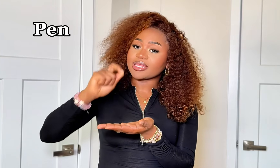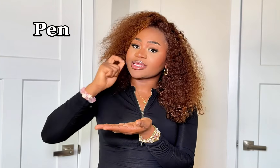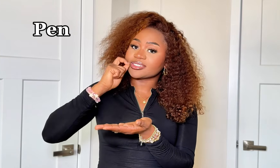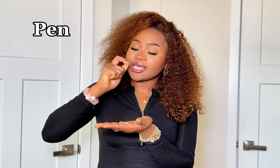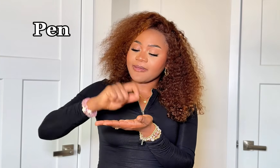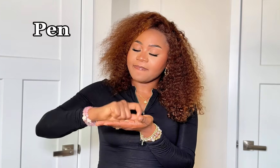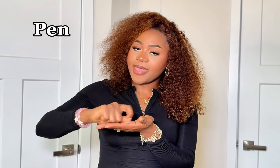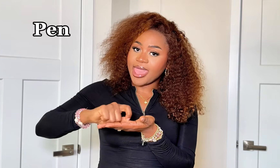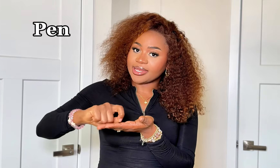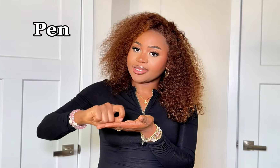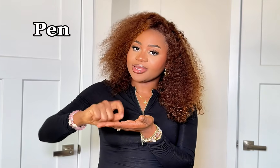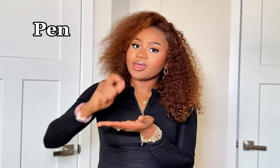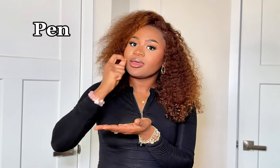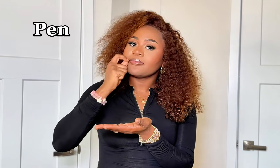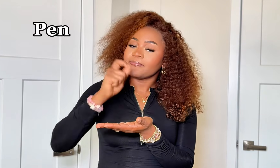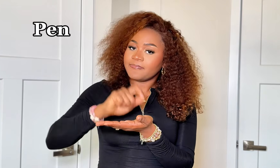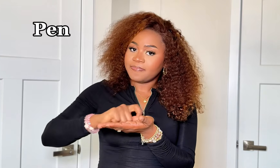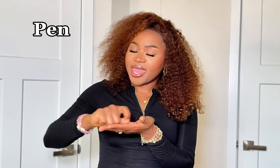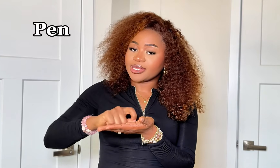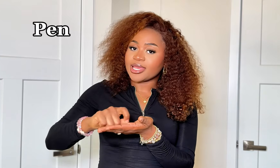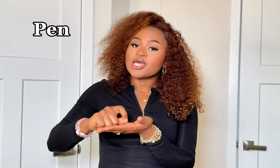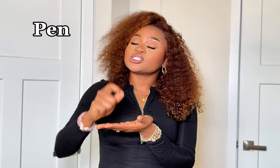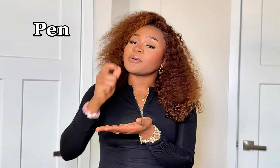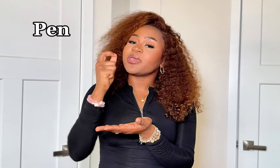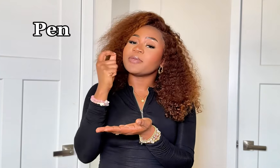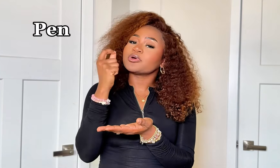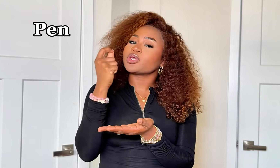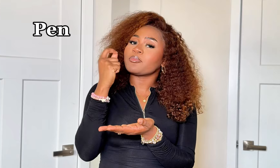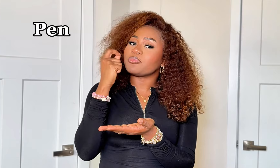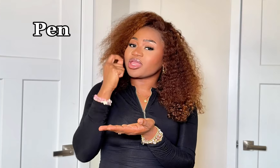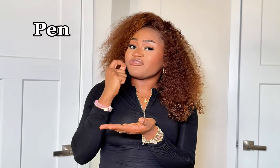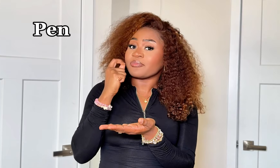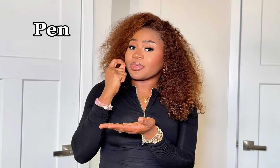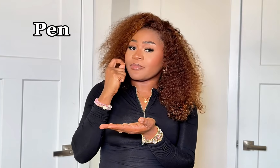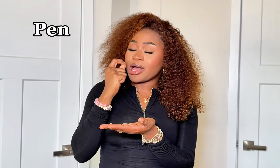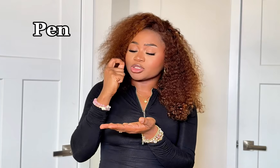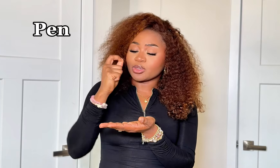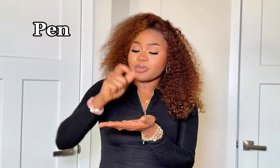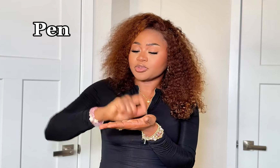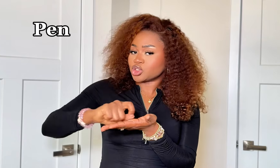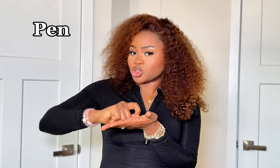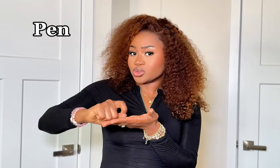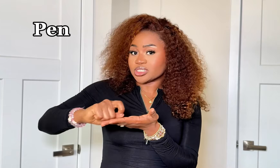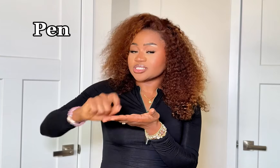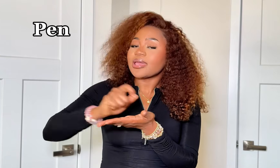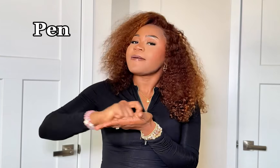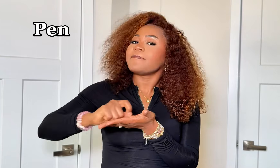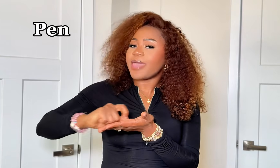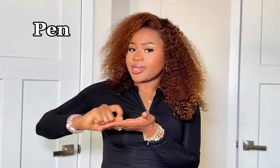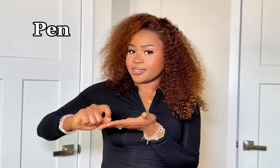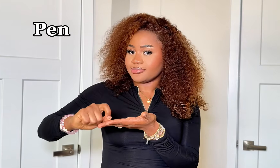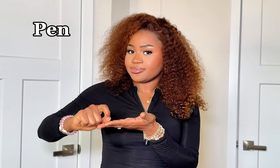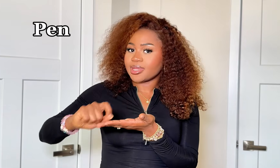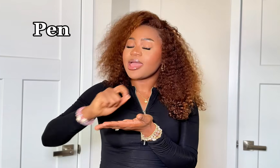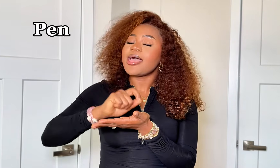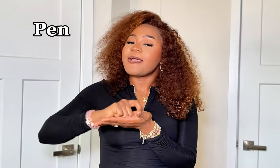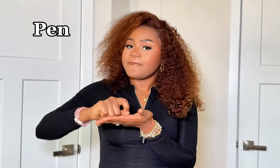this. Pen. Pen. Some people don't bring it from the mouth. Some people just do this. Pen.